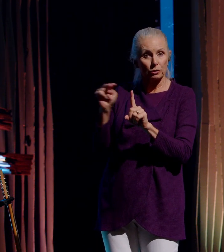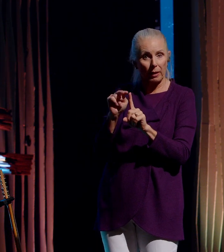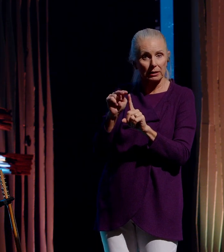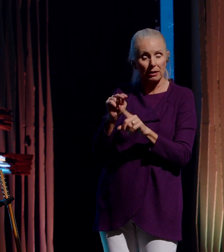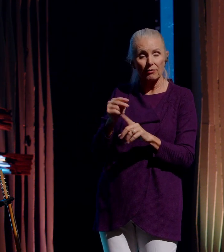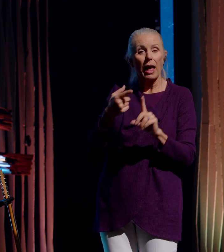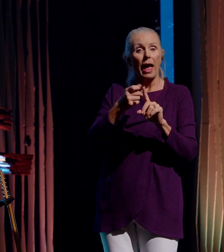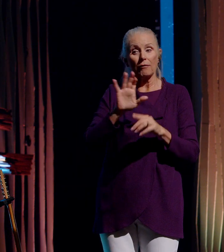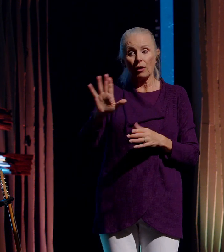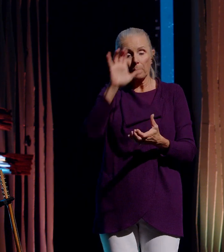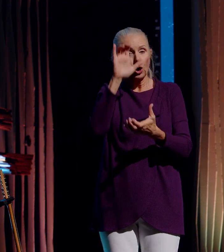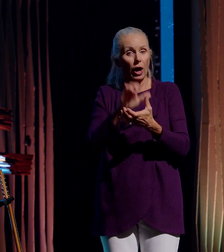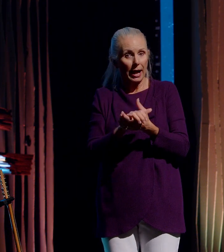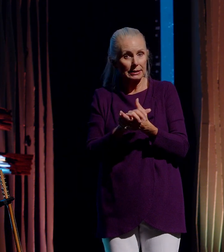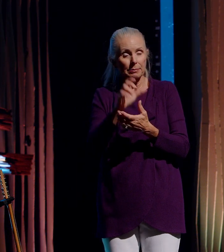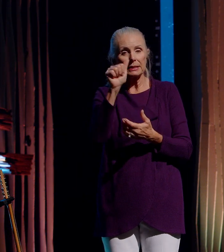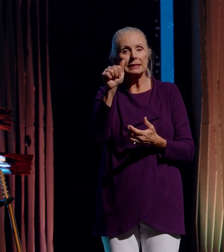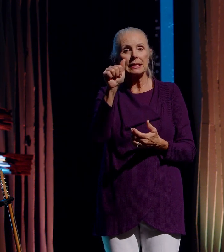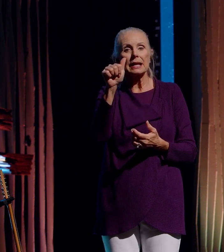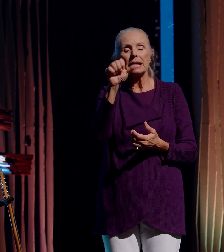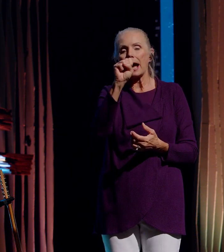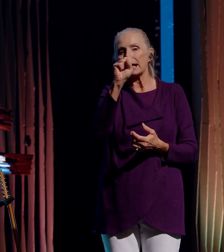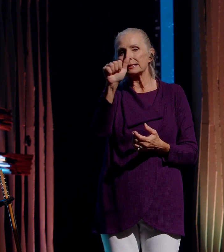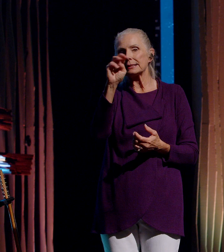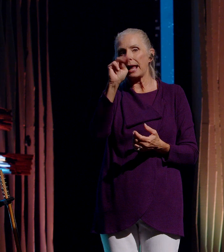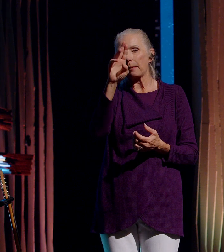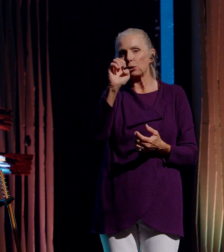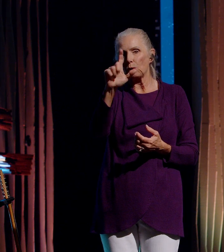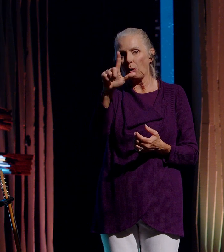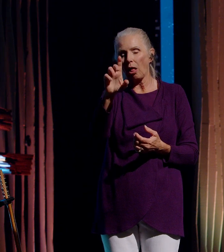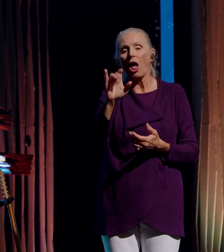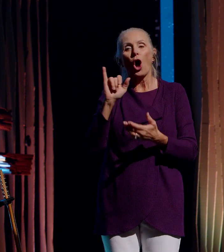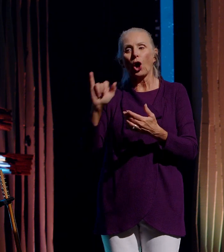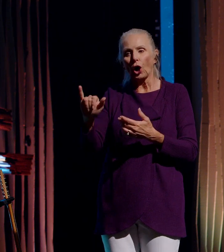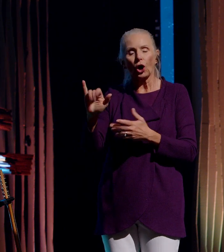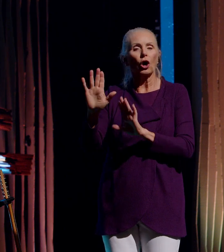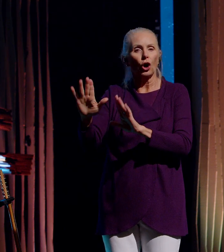perspective of her husband, Samuel, just